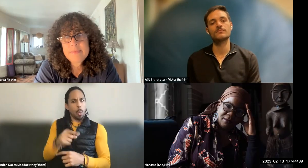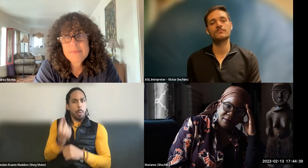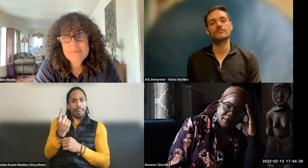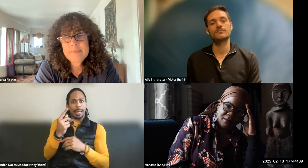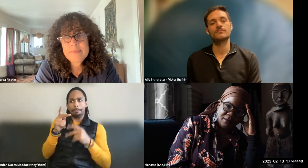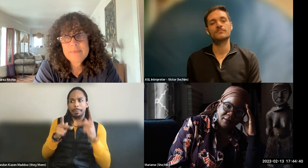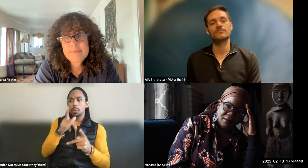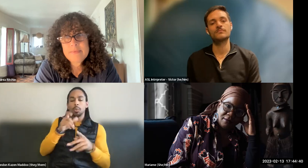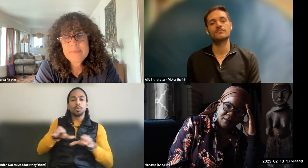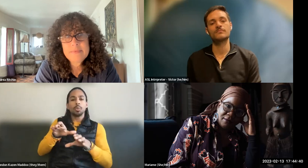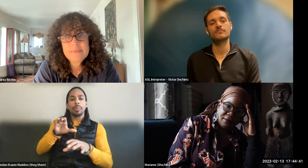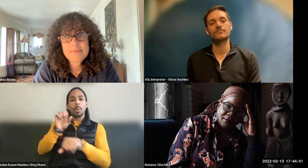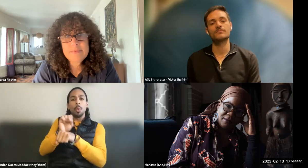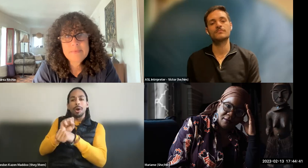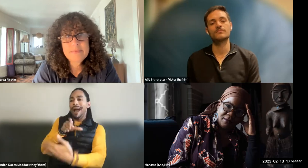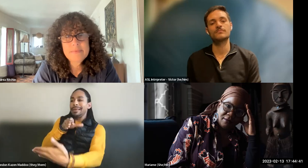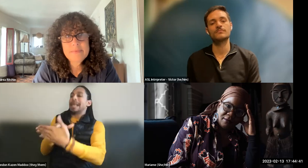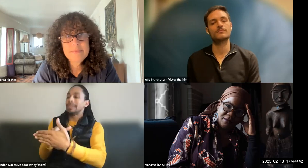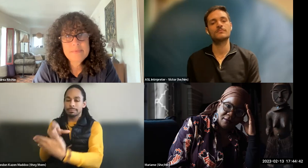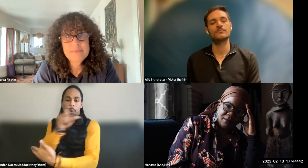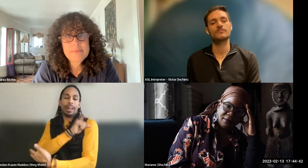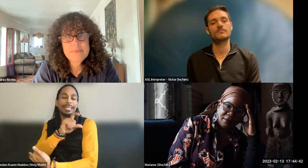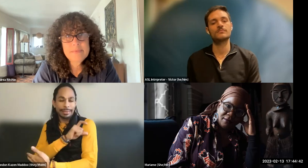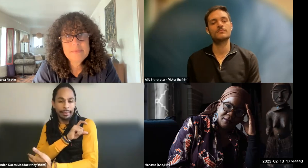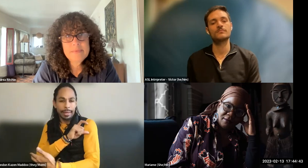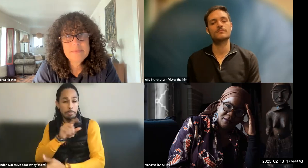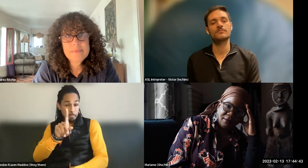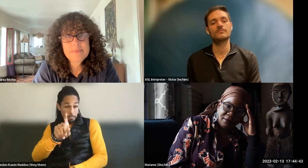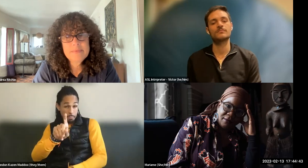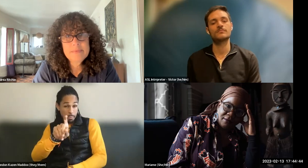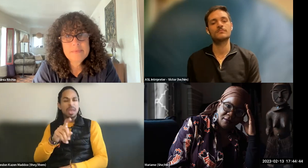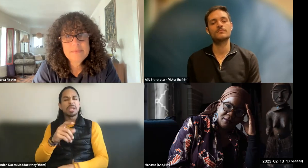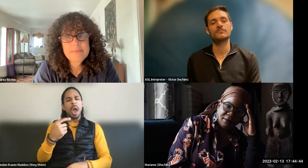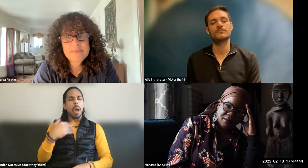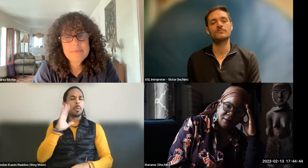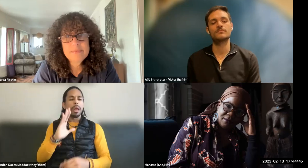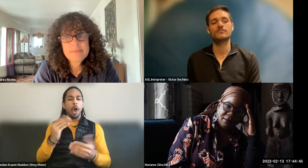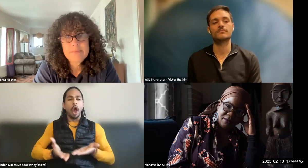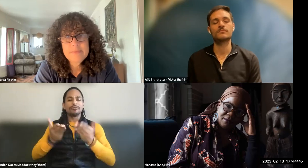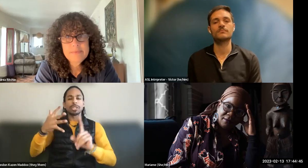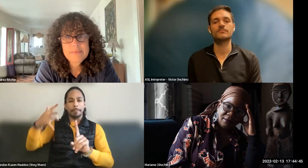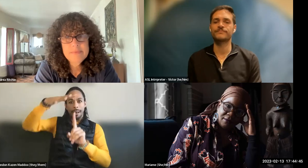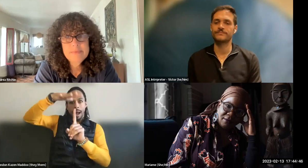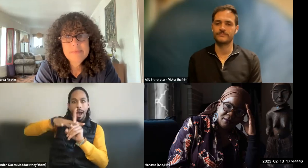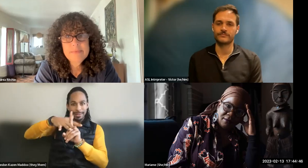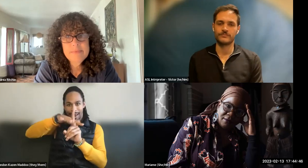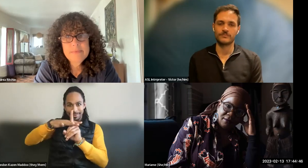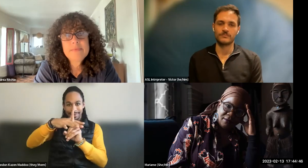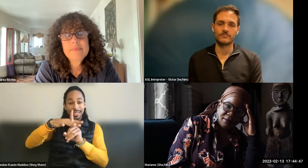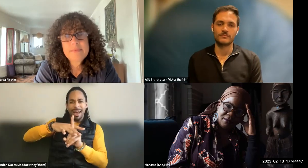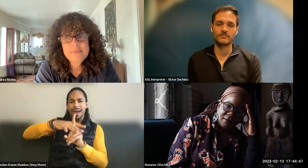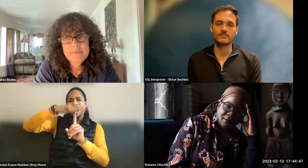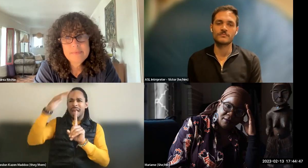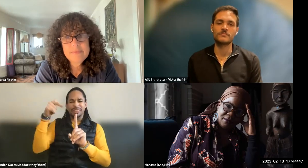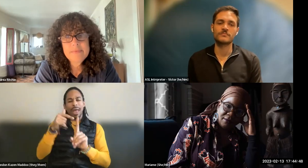It also offers some context, and I'll go back to this about kind of where the word police was first